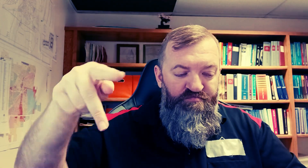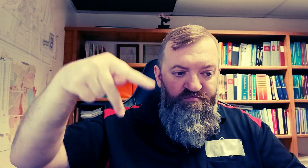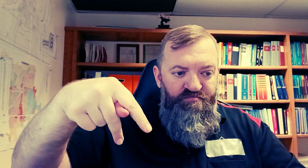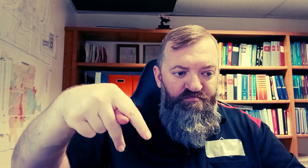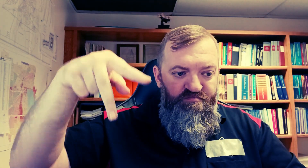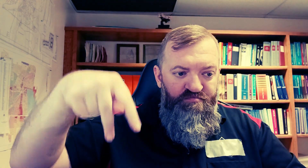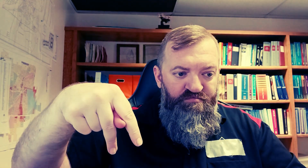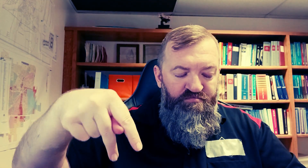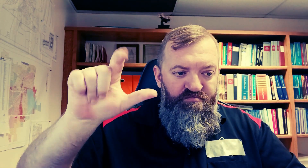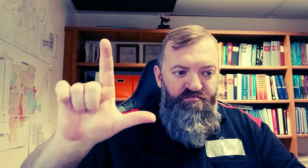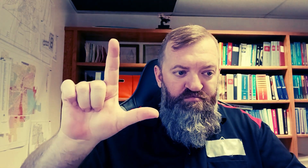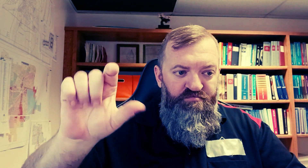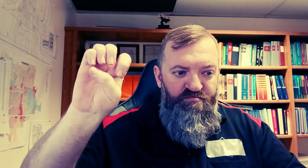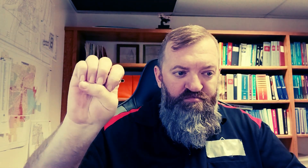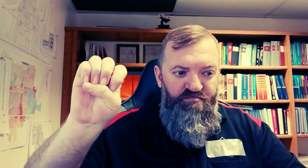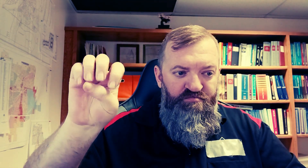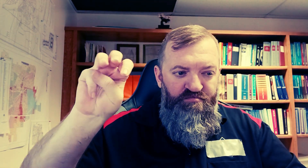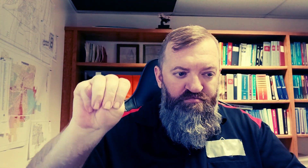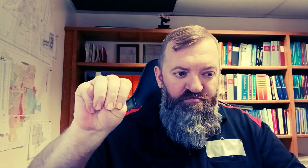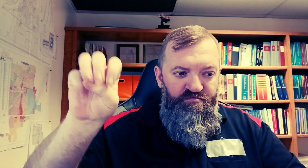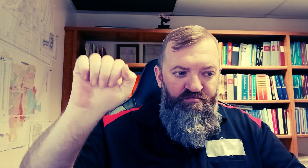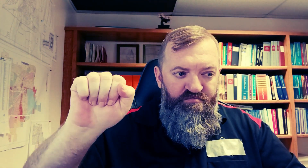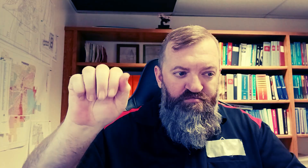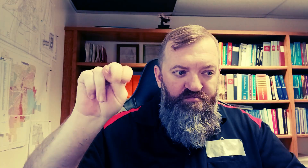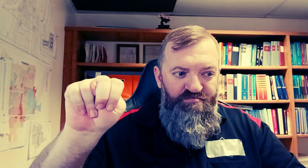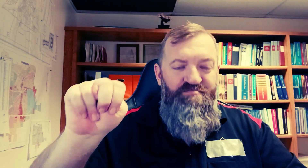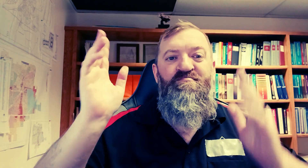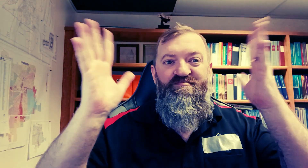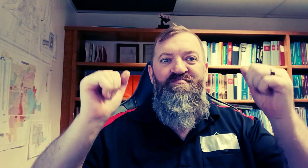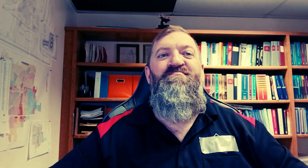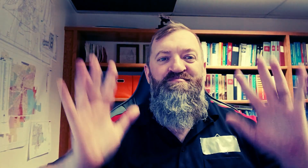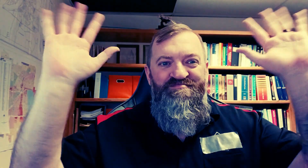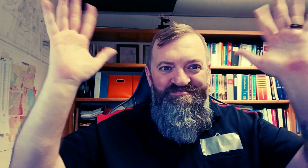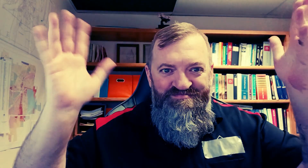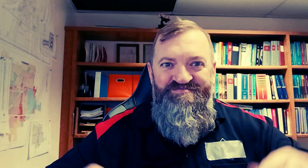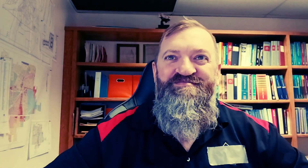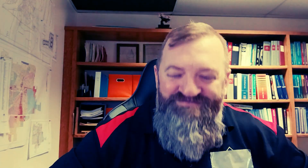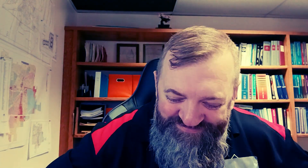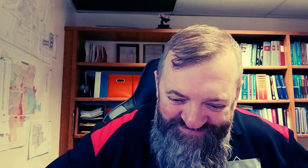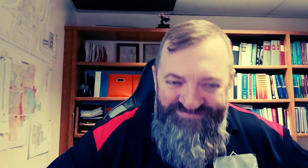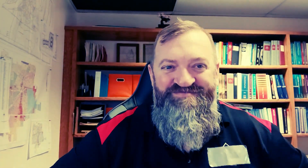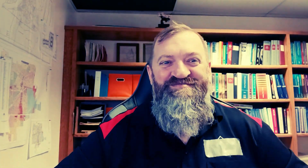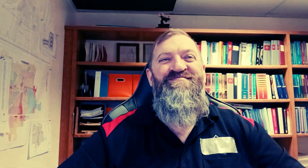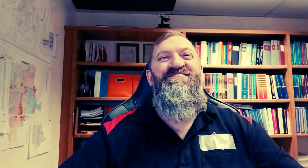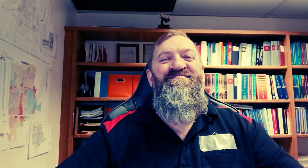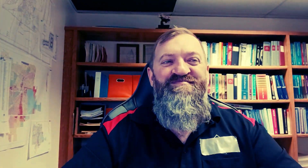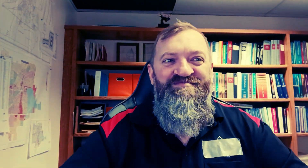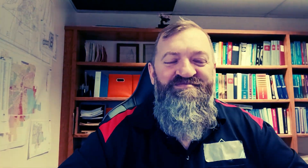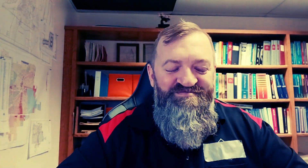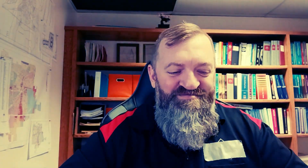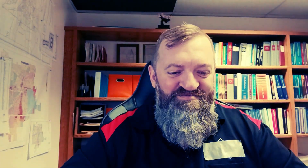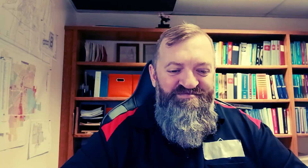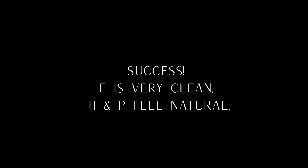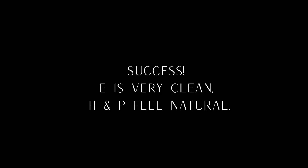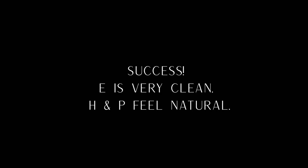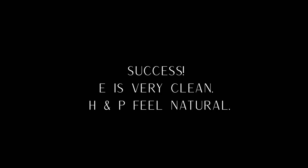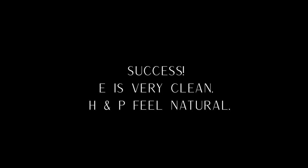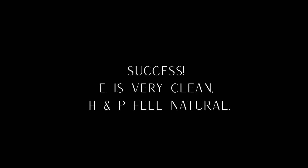myself by letter spelling my full name. I learned that I am able to